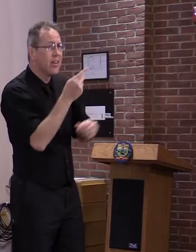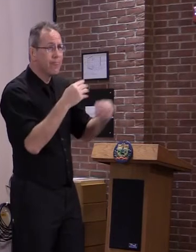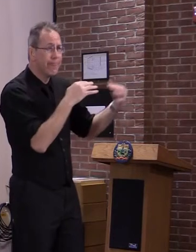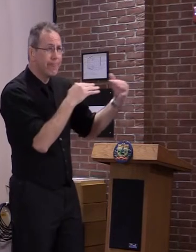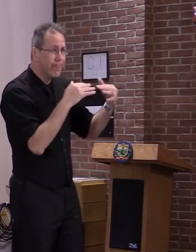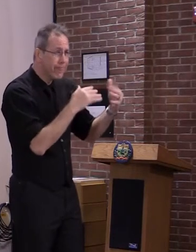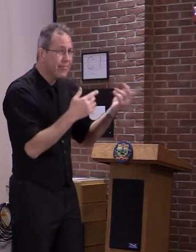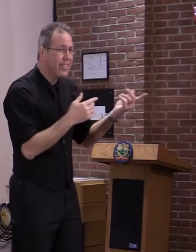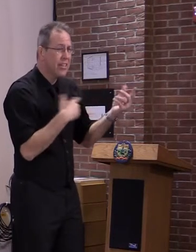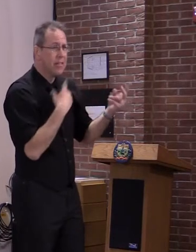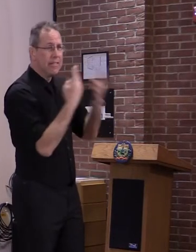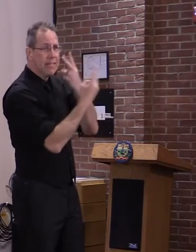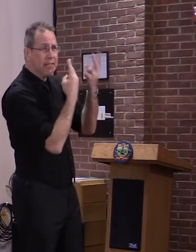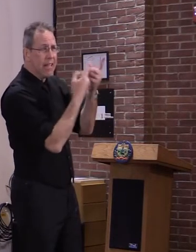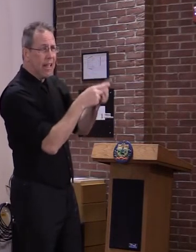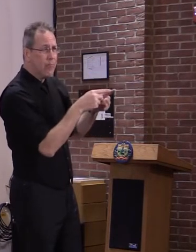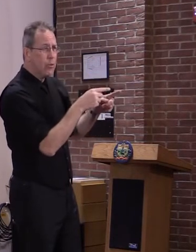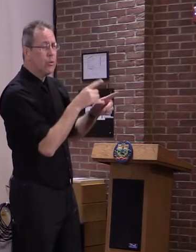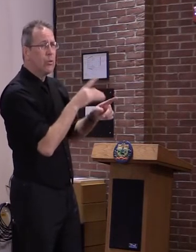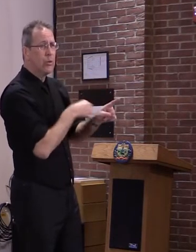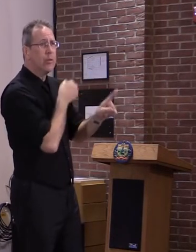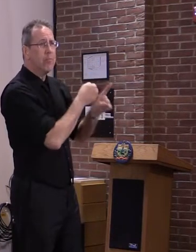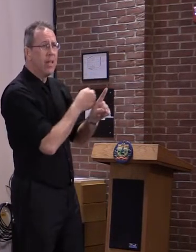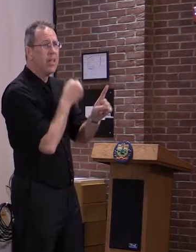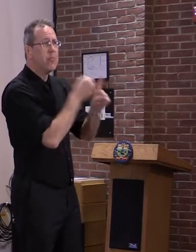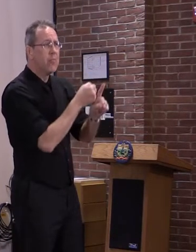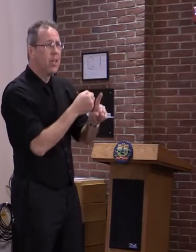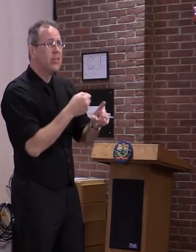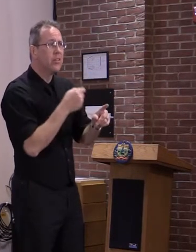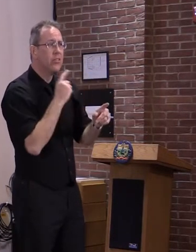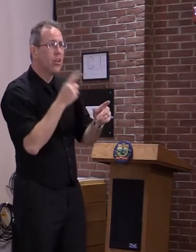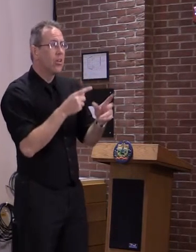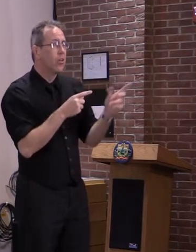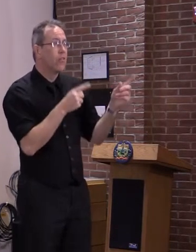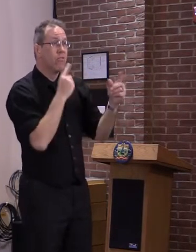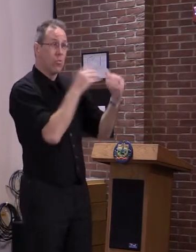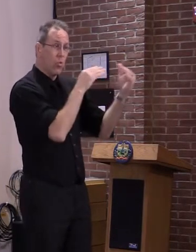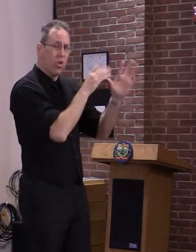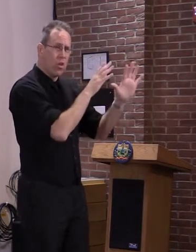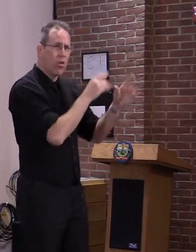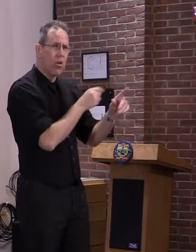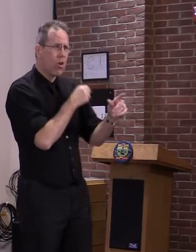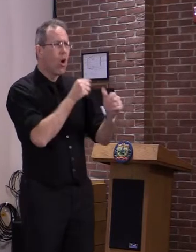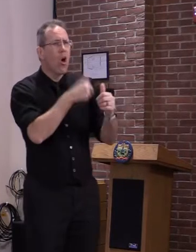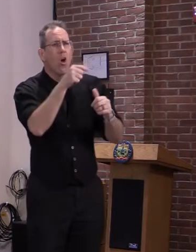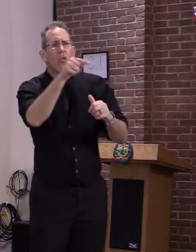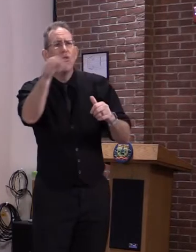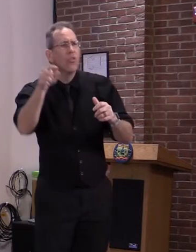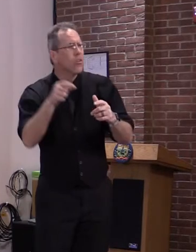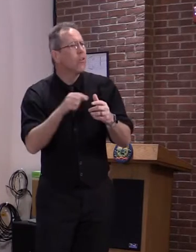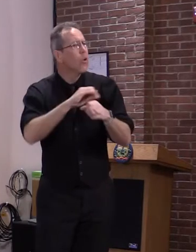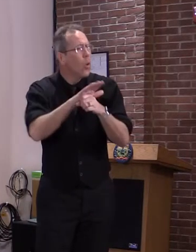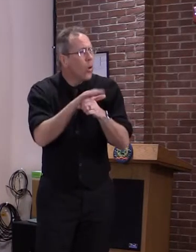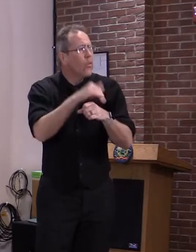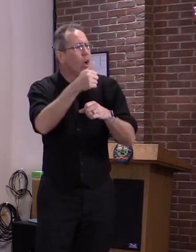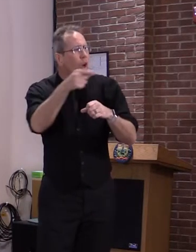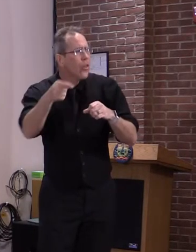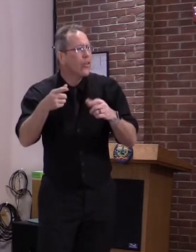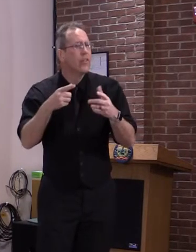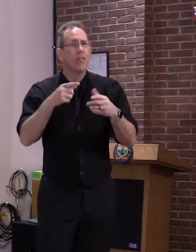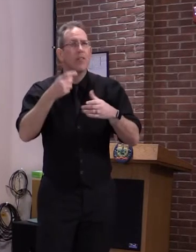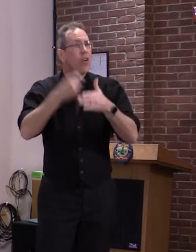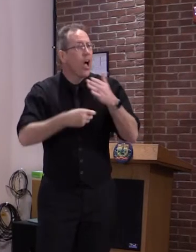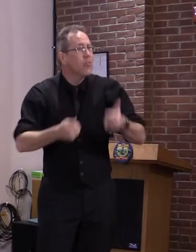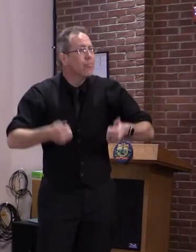fuel increasing due to inflation, supply chain issues, and so forth. Since then,